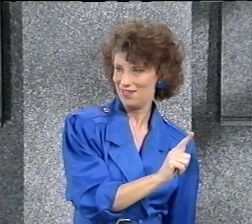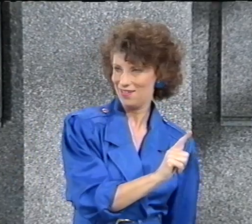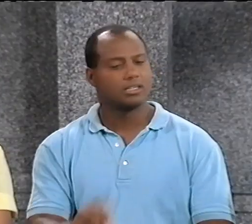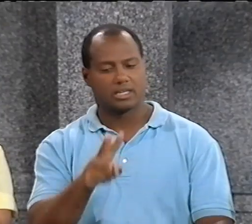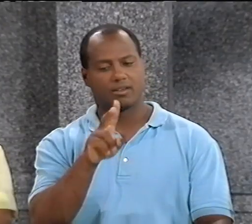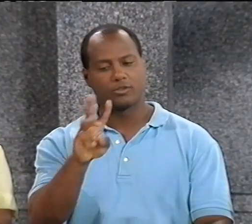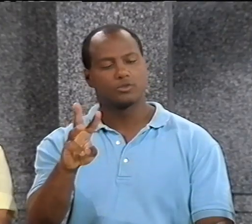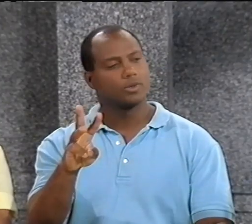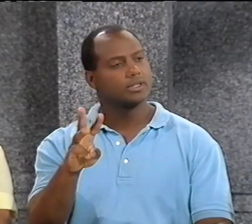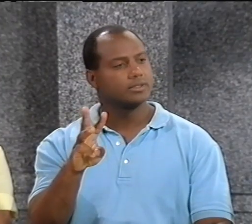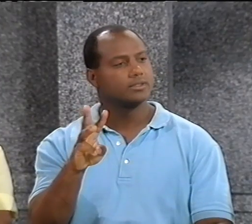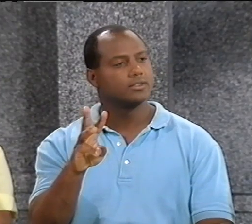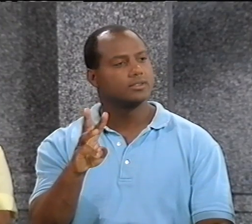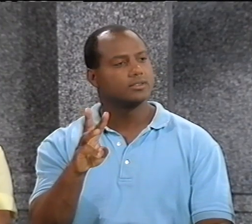sign. Volkswagen.